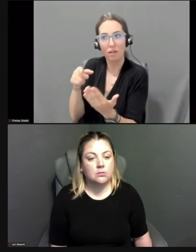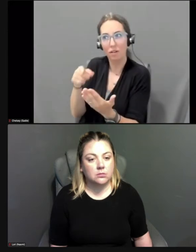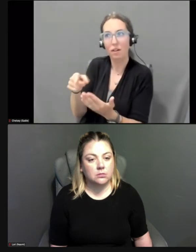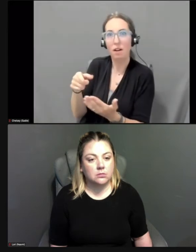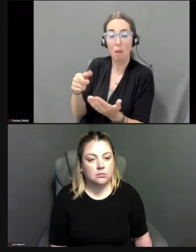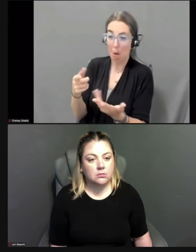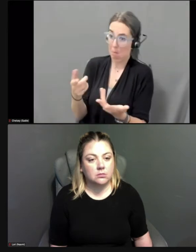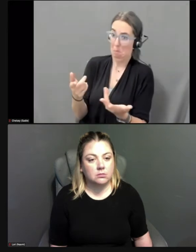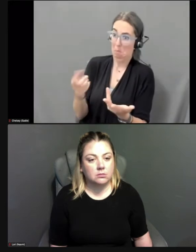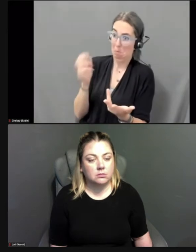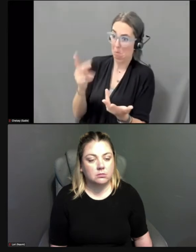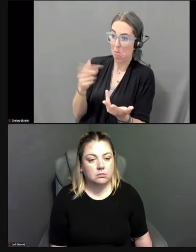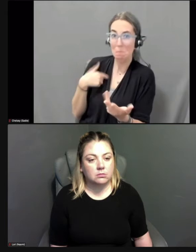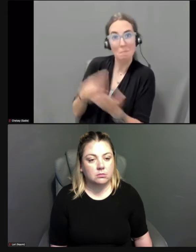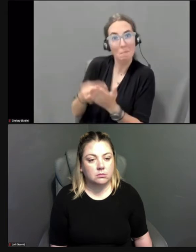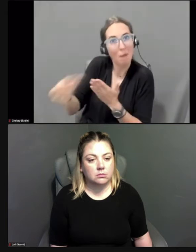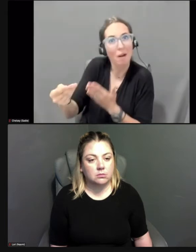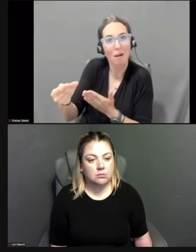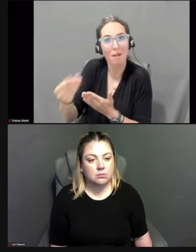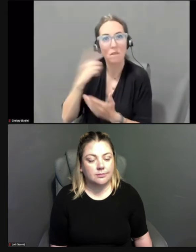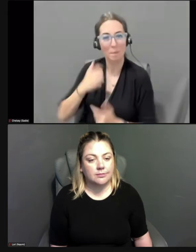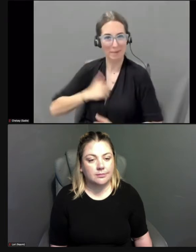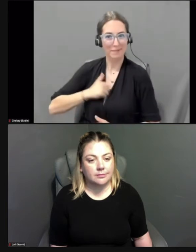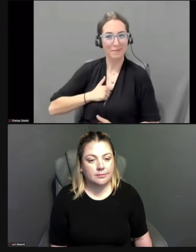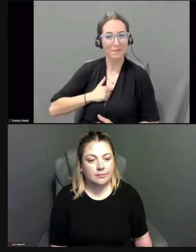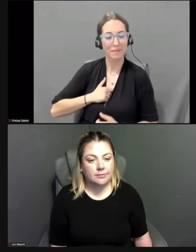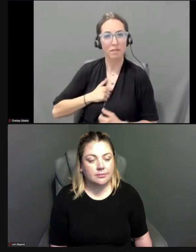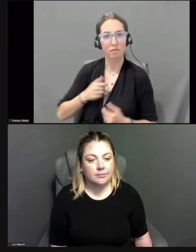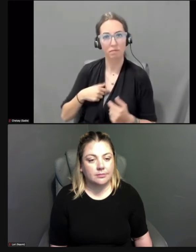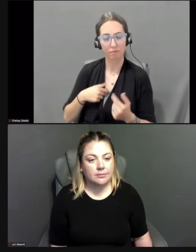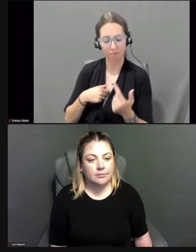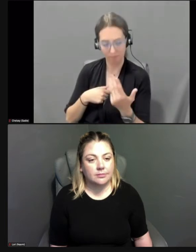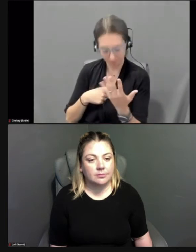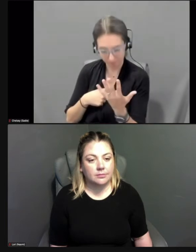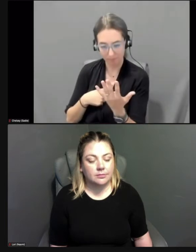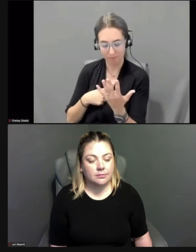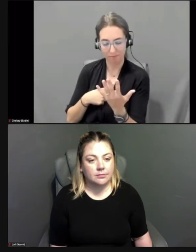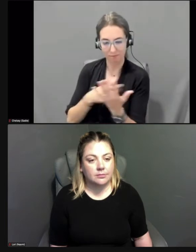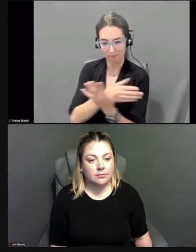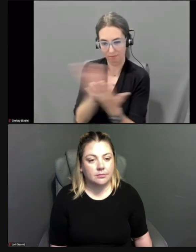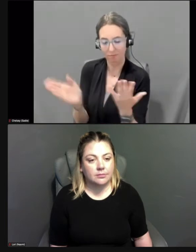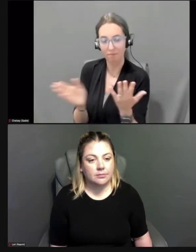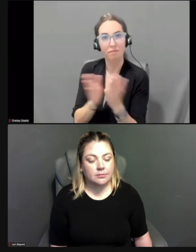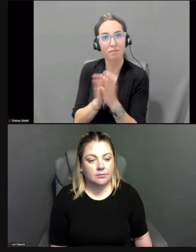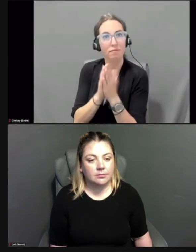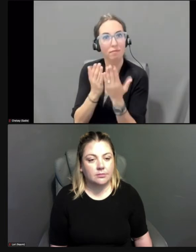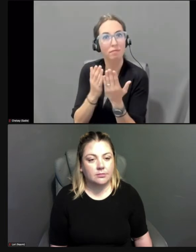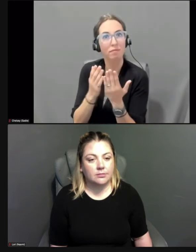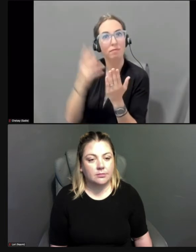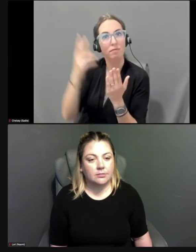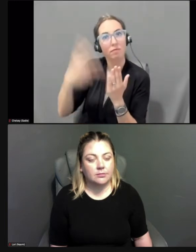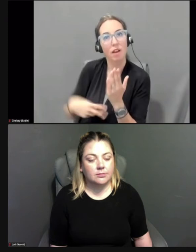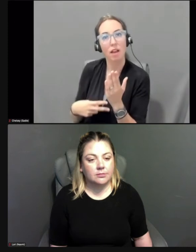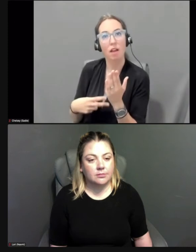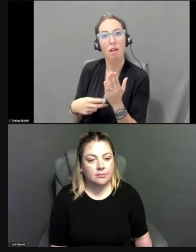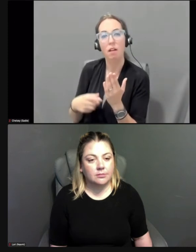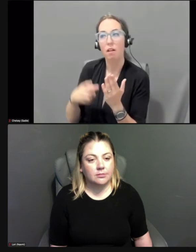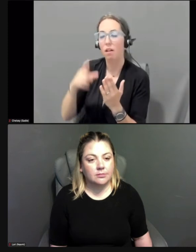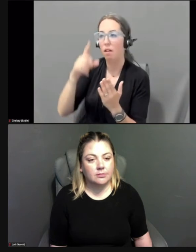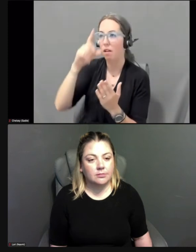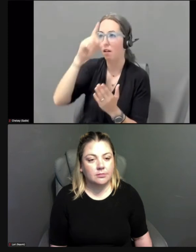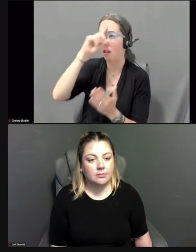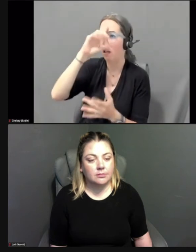get it. And I ordered that for myself and read that. And that's when things really like started to click for me in